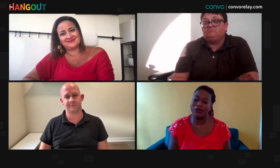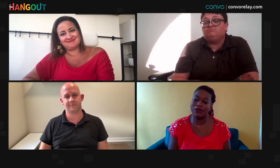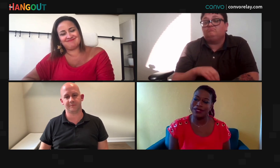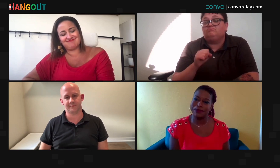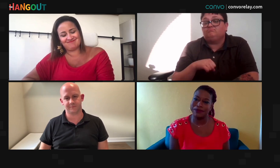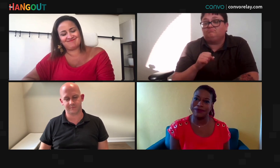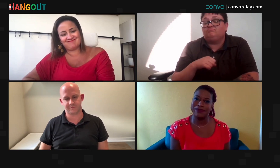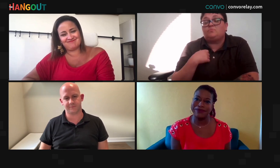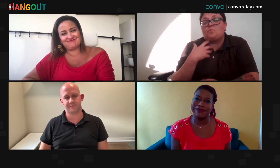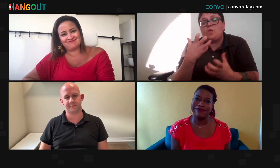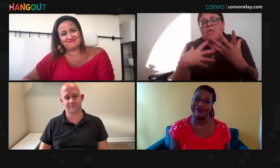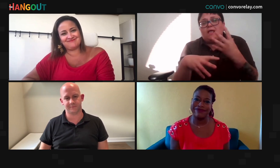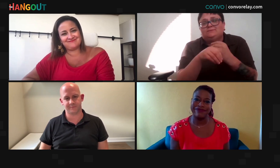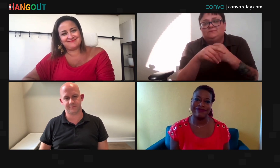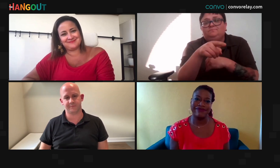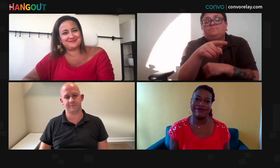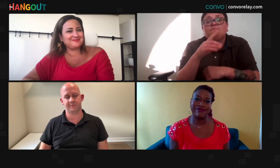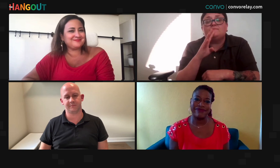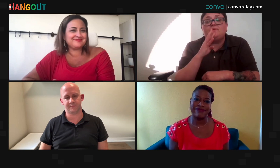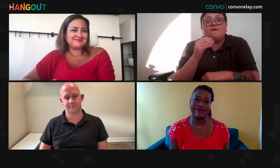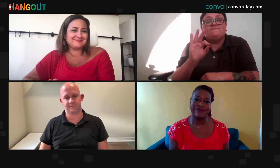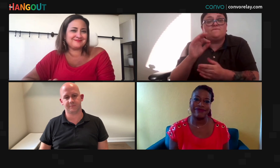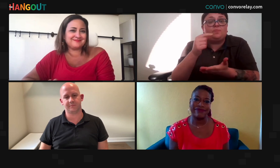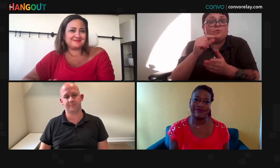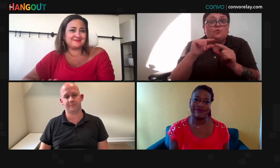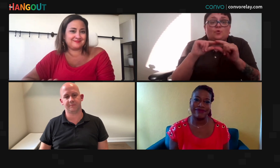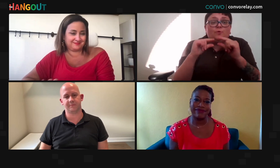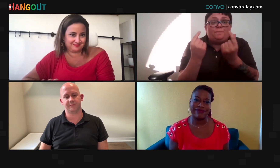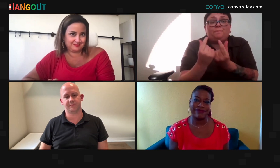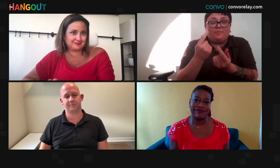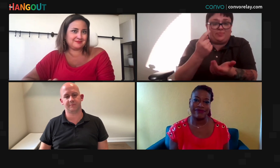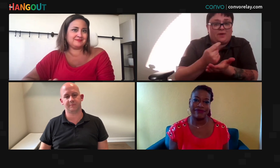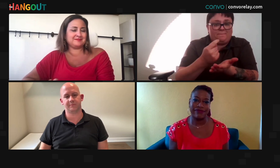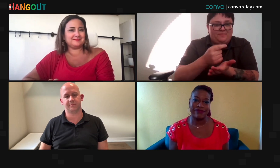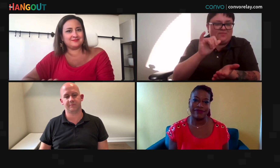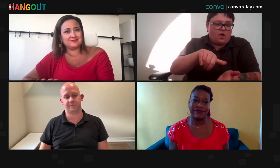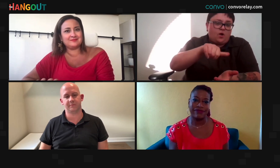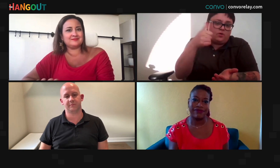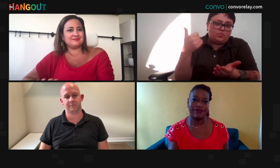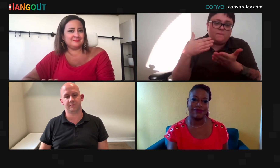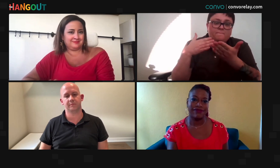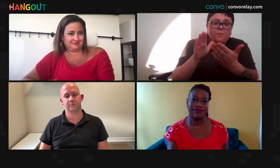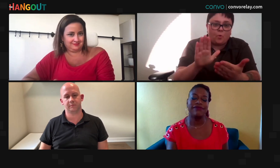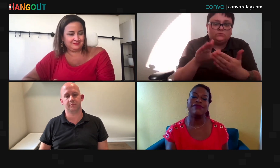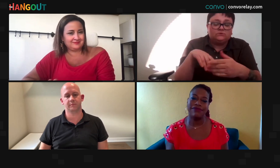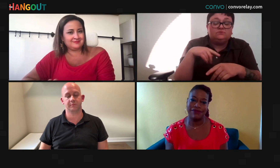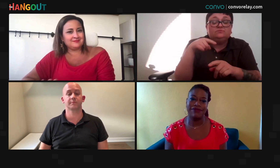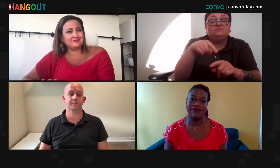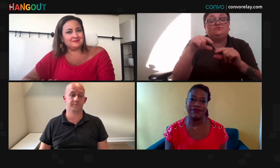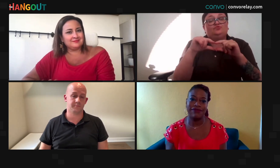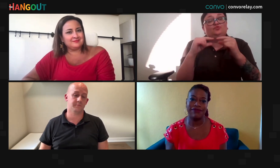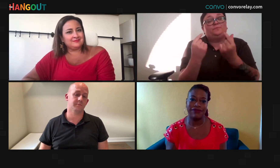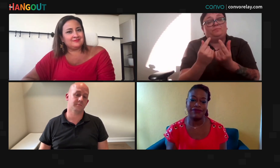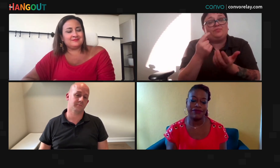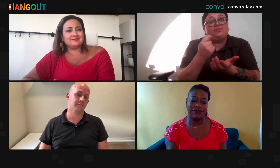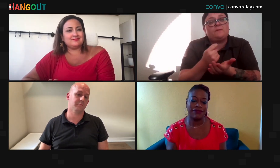discussion, that connection with other people. And this is Lisa. I want to add to that in regards to talking about group therapies. That is another